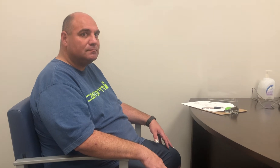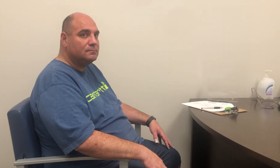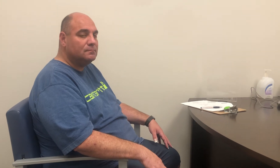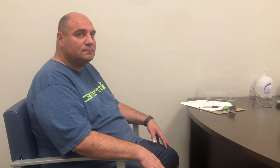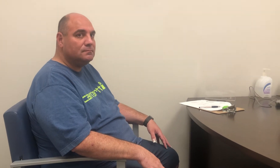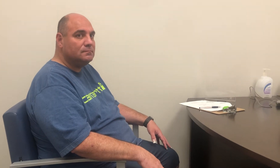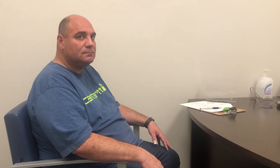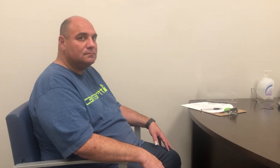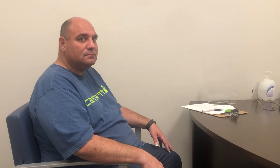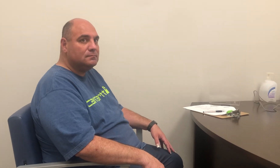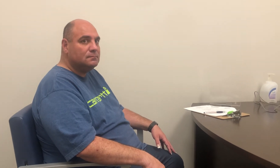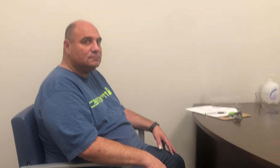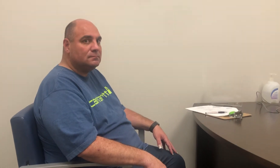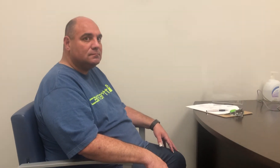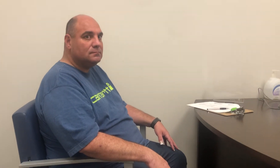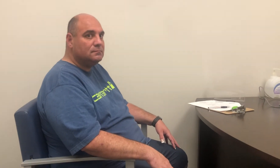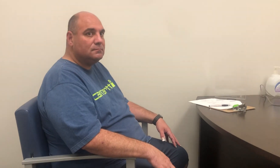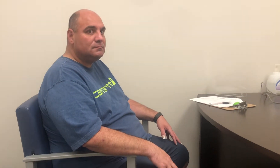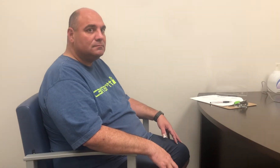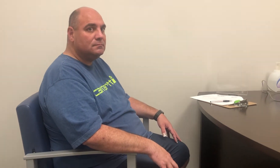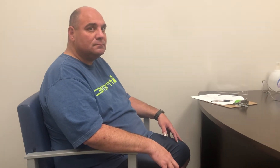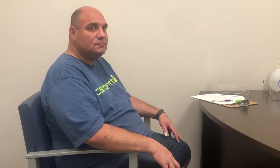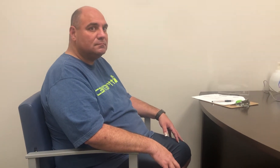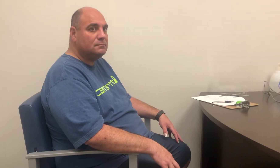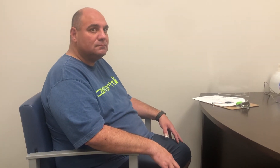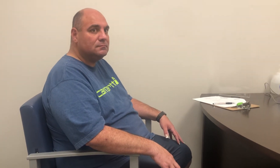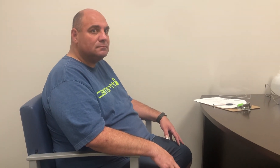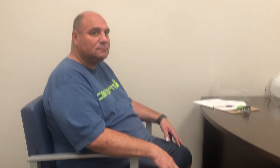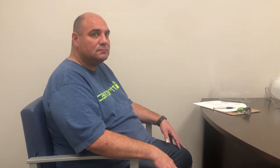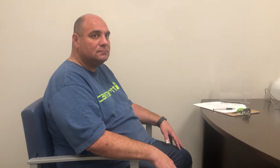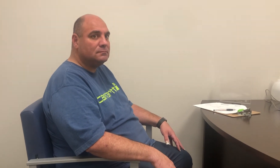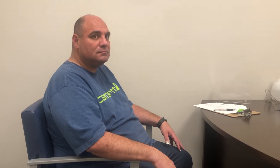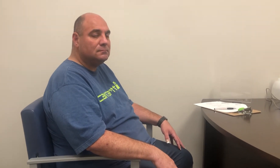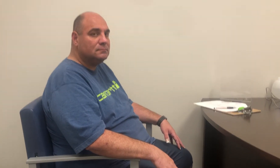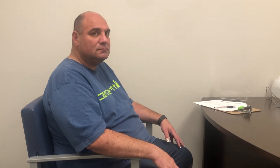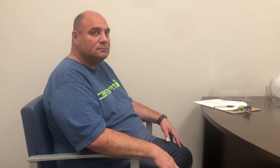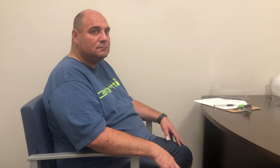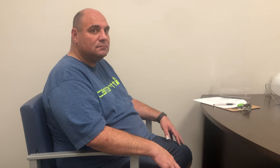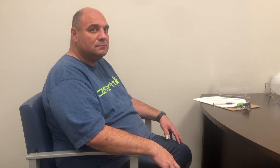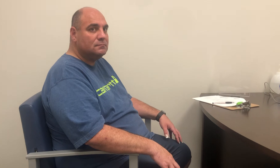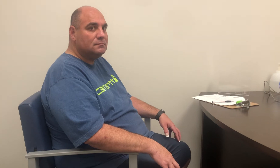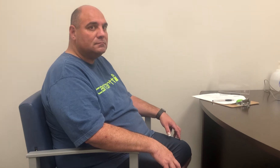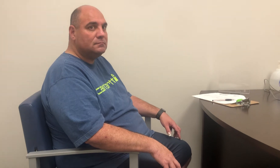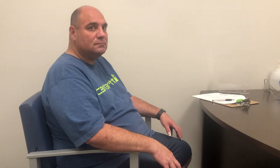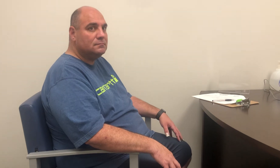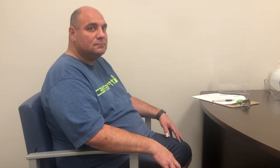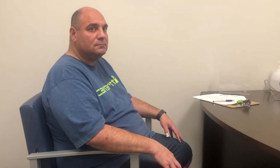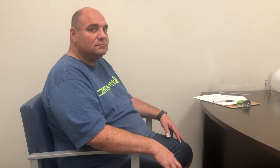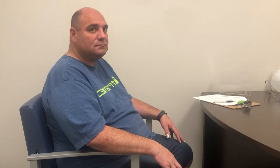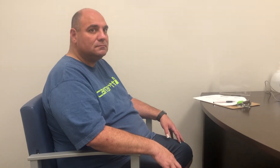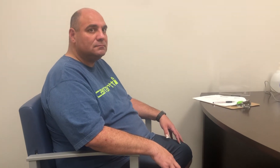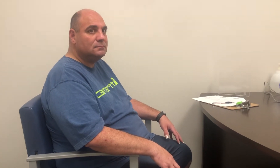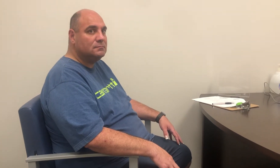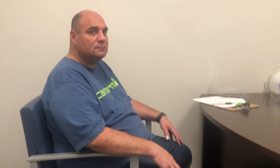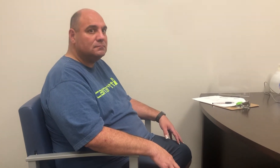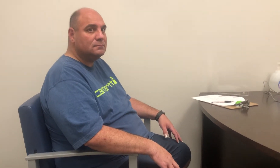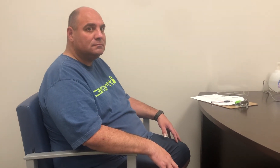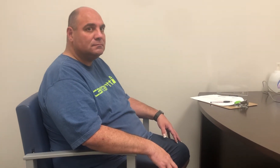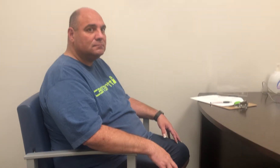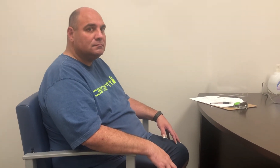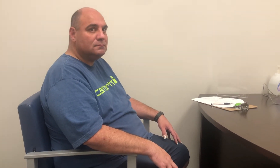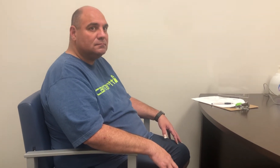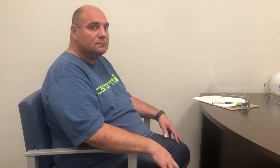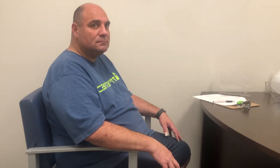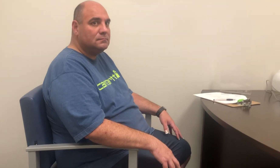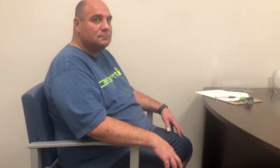that time. Mm-hmm. So he has kind of this uncanny use of language that we